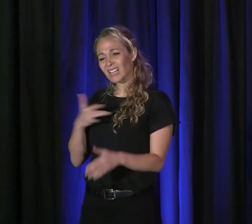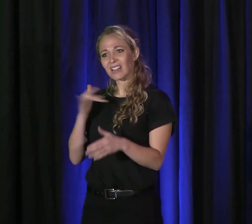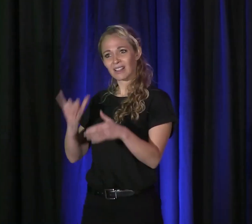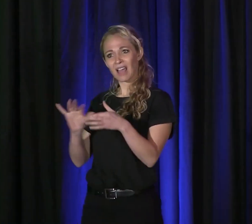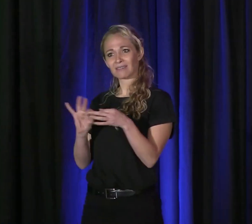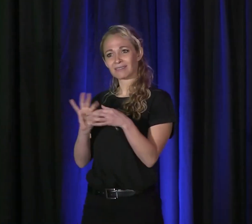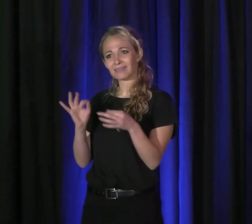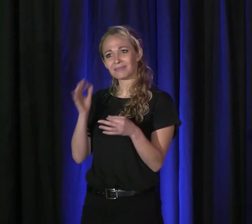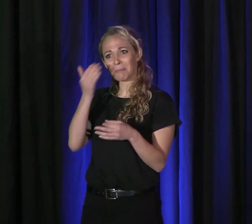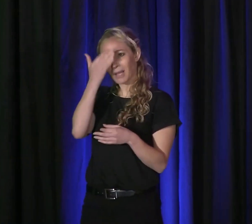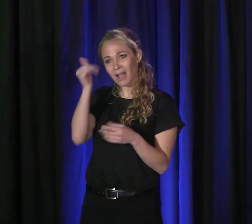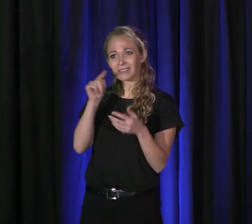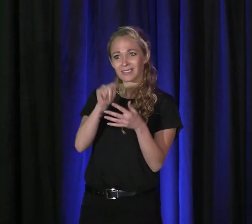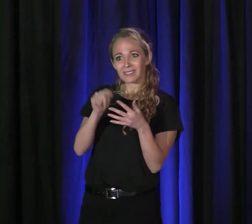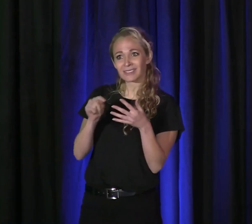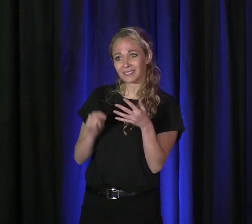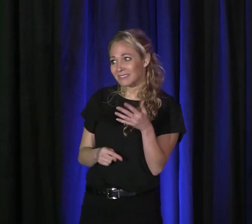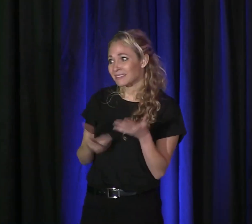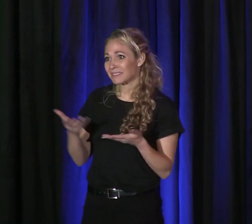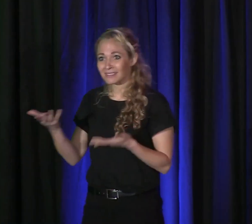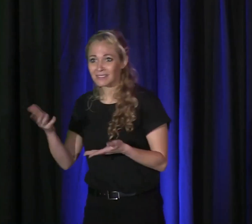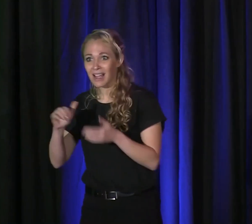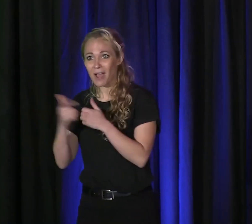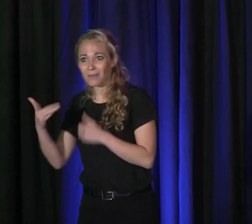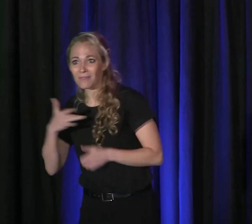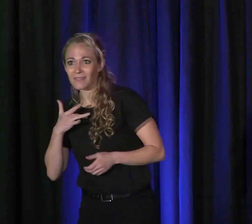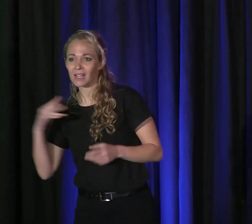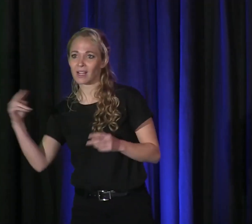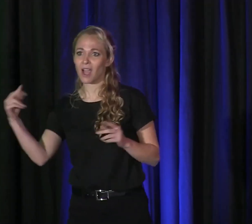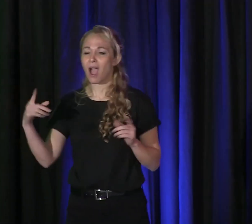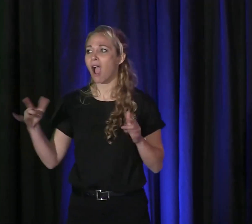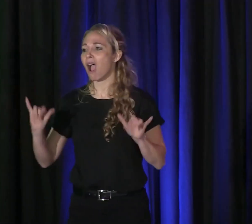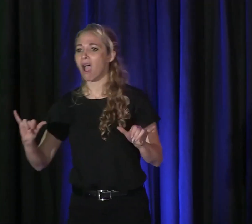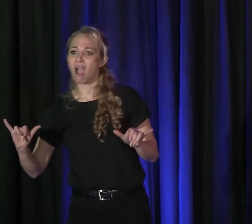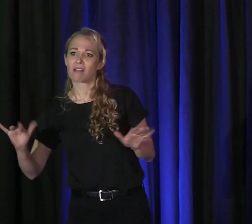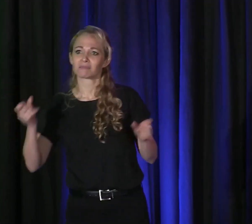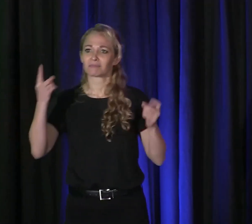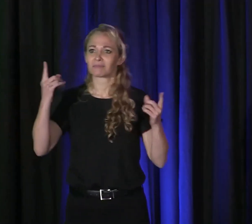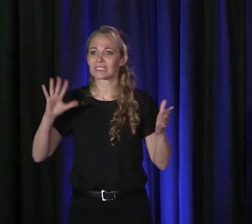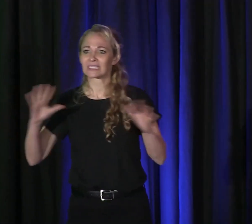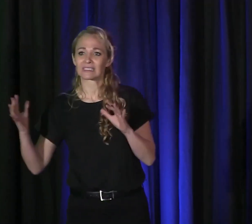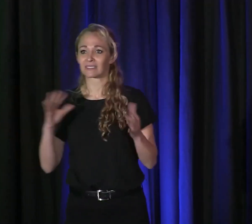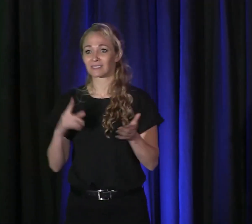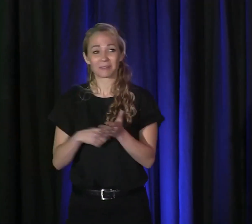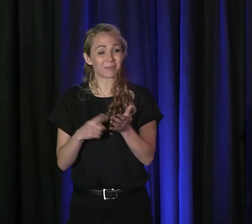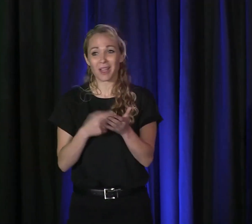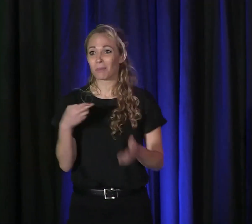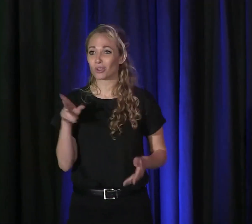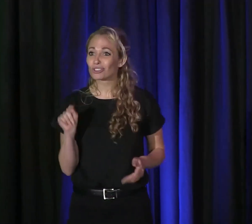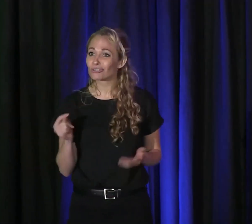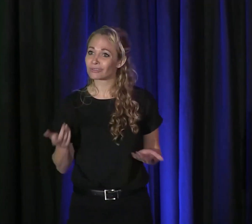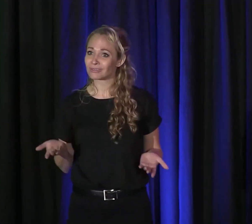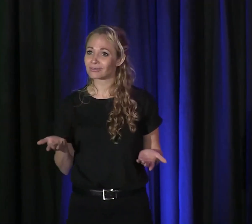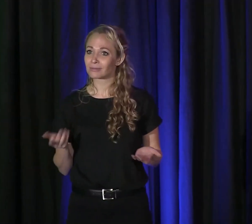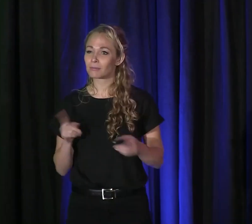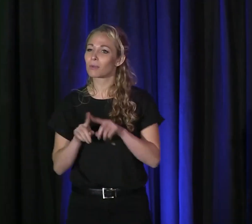Sometimes I have to tell someone, hey, I'm feeling this, and these are the reasons. And I want them to understand my perspective.